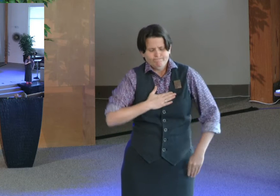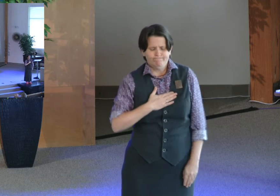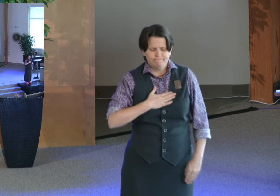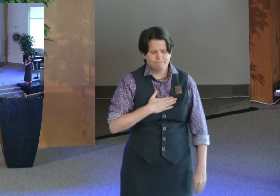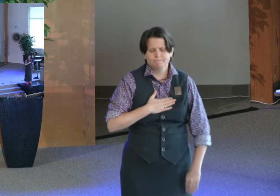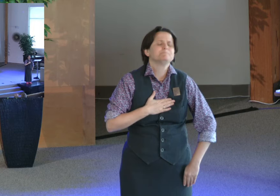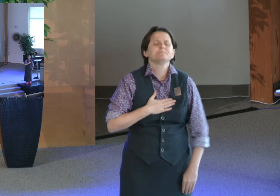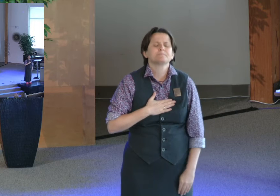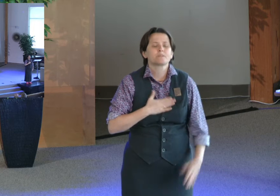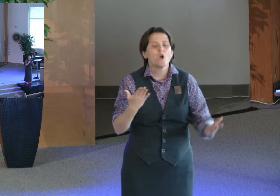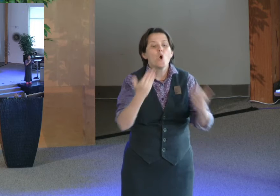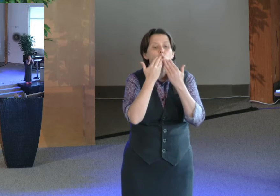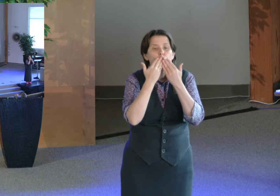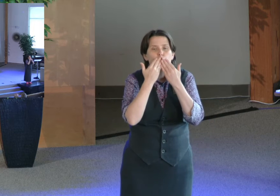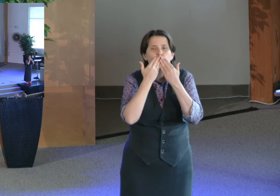Mother, Father, God,